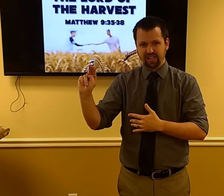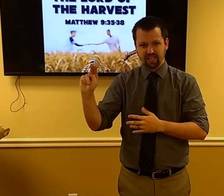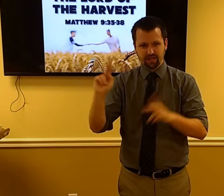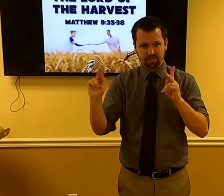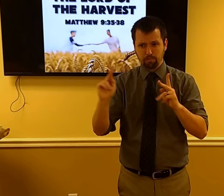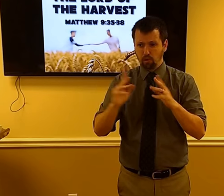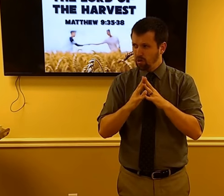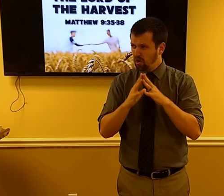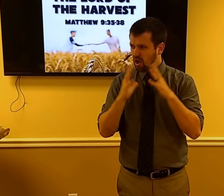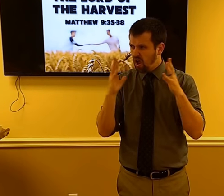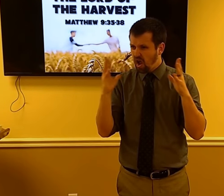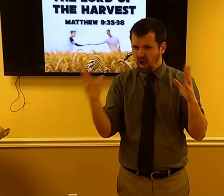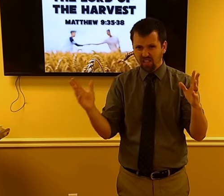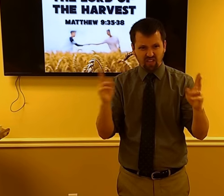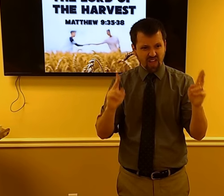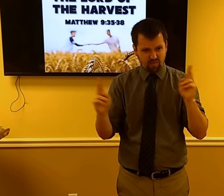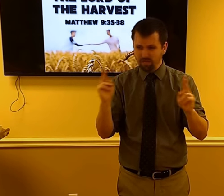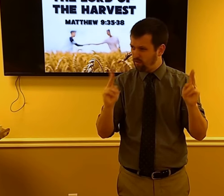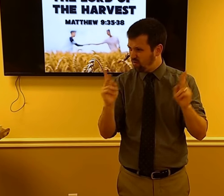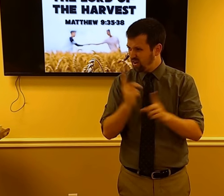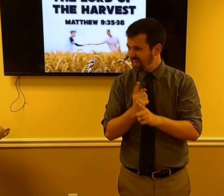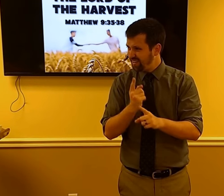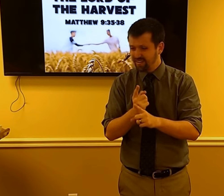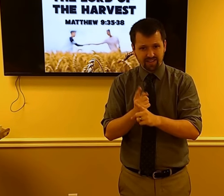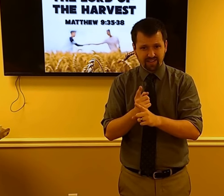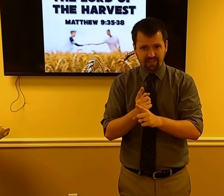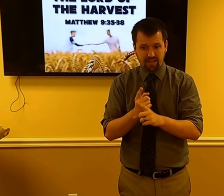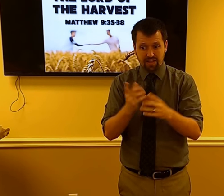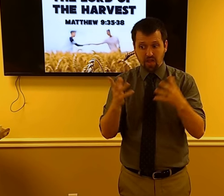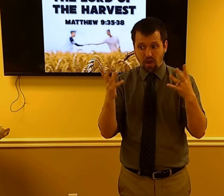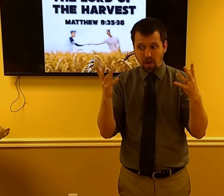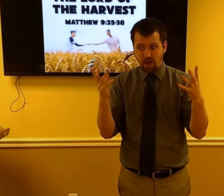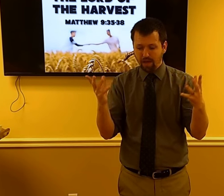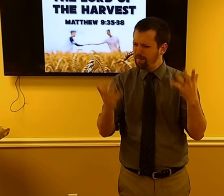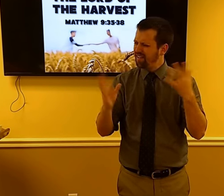7 billion people? That's a lot of people, right? Maybe it's